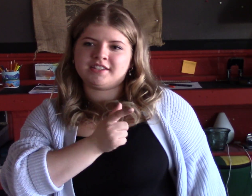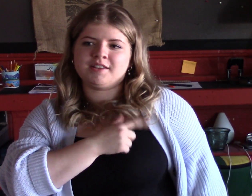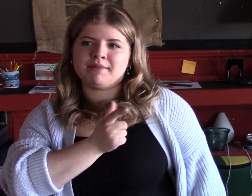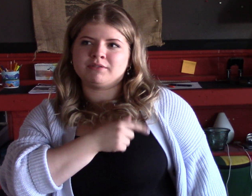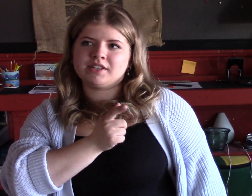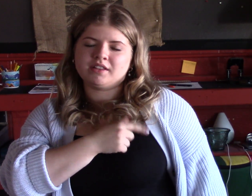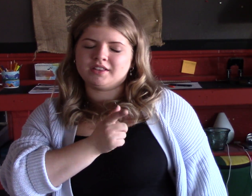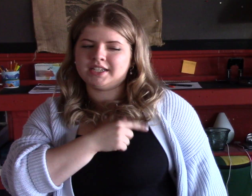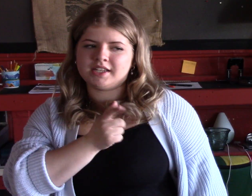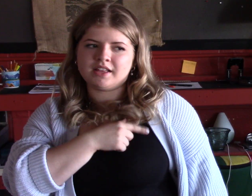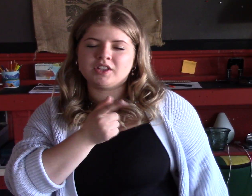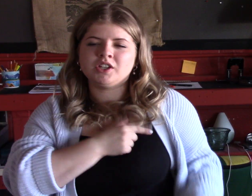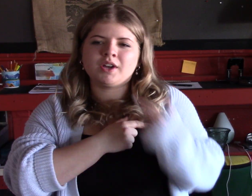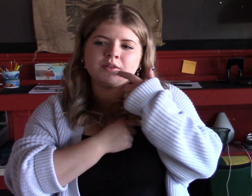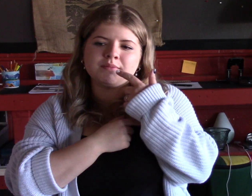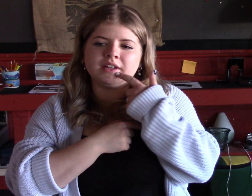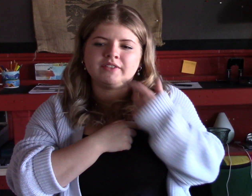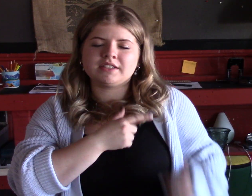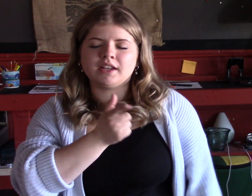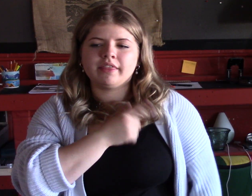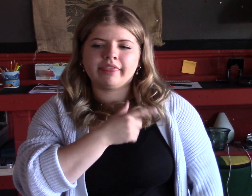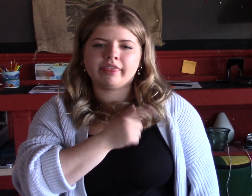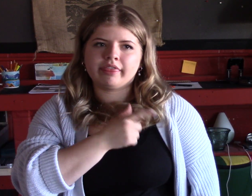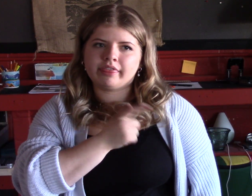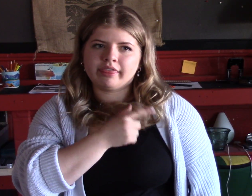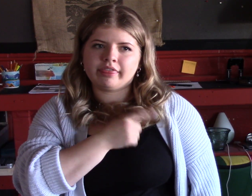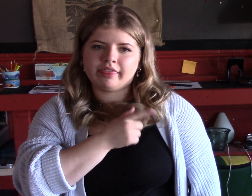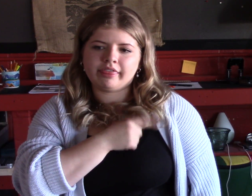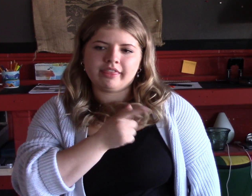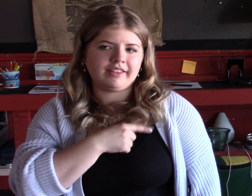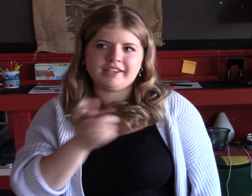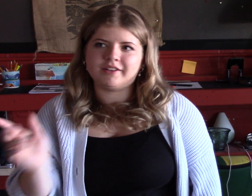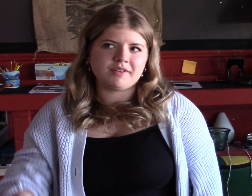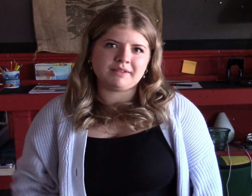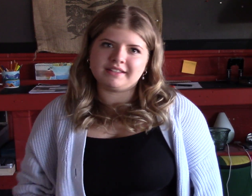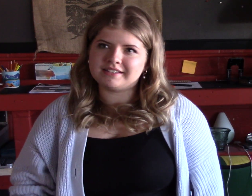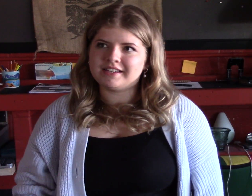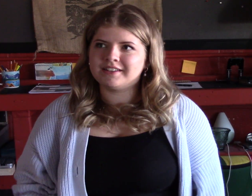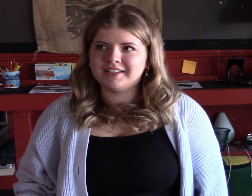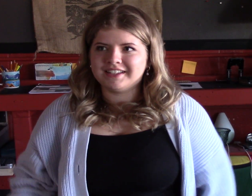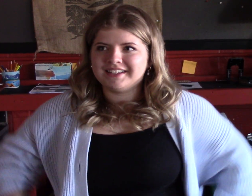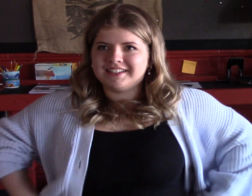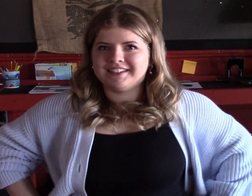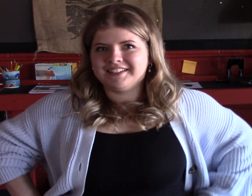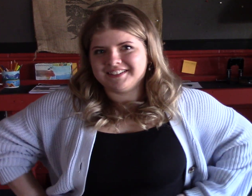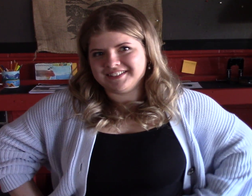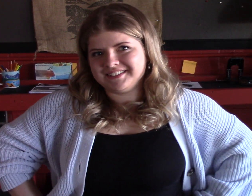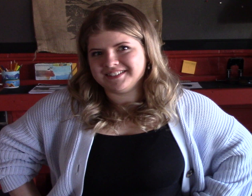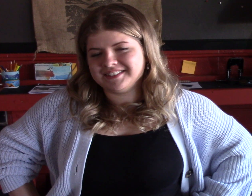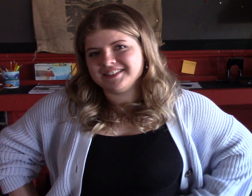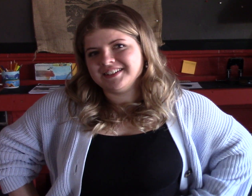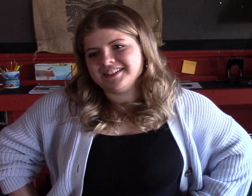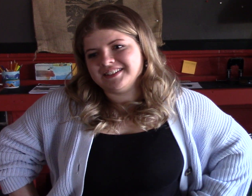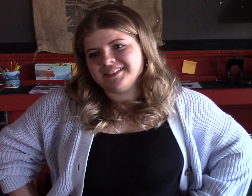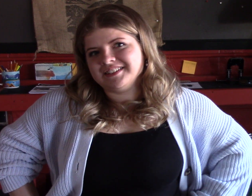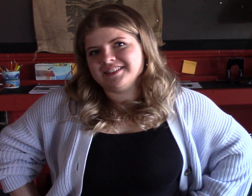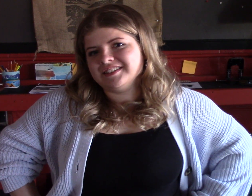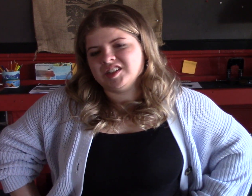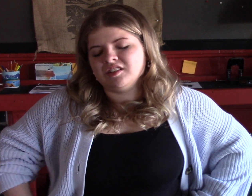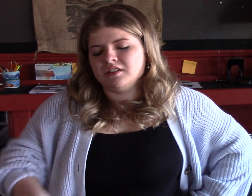and bounce it, lazy. And then you kind of want to make a face like you don't want to be lazy. And for this one, how do you say like, don't be lazy?